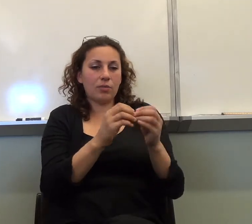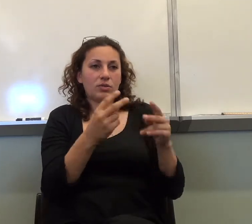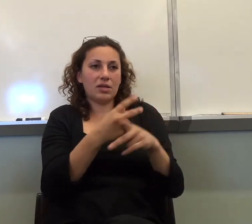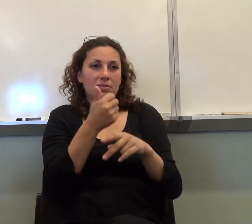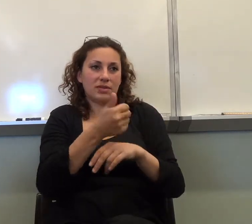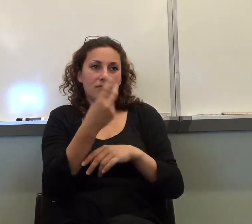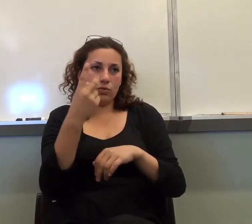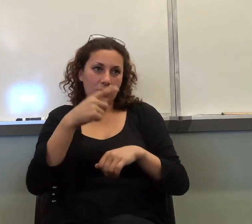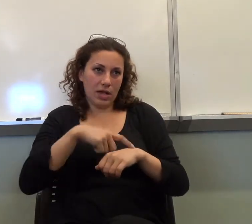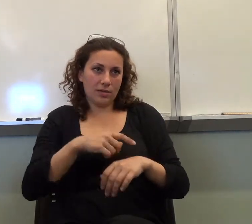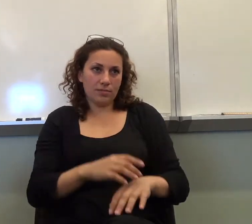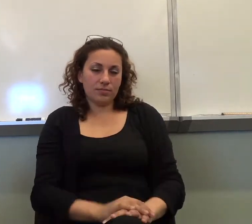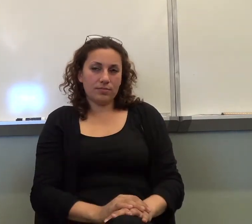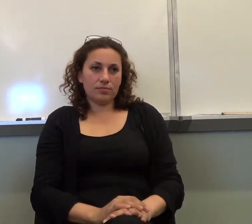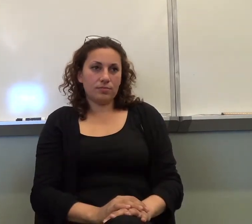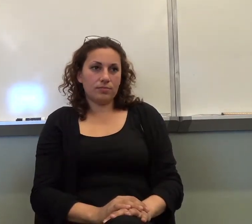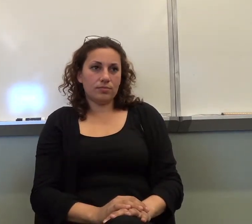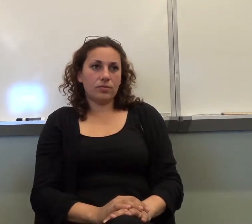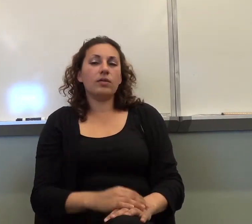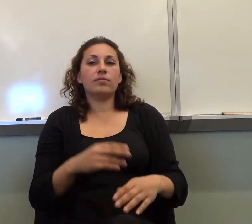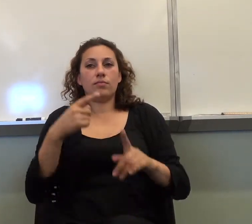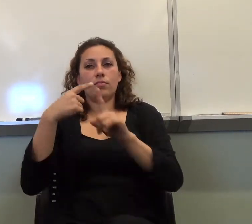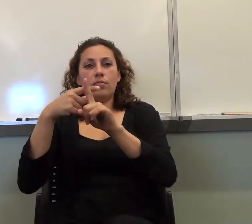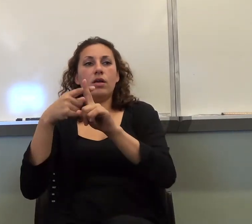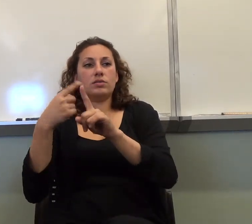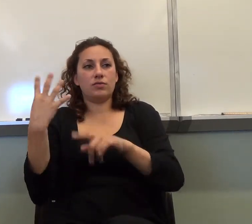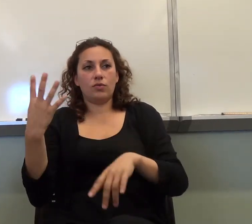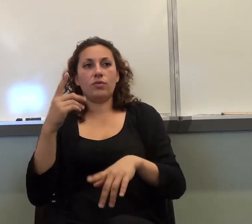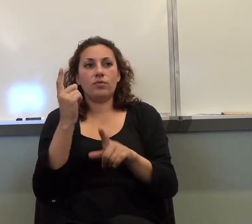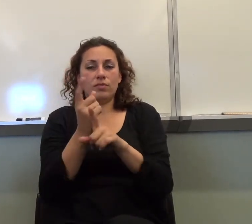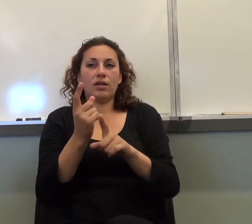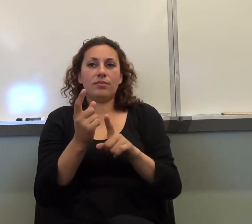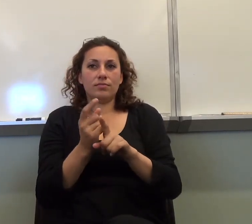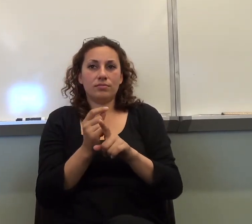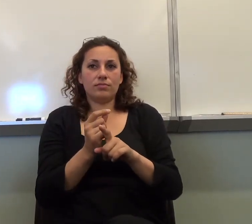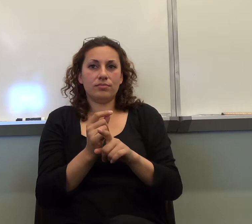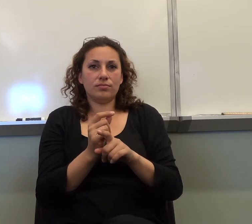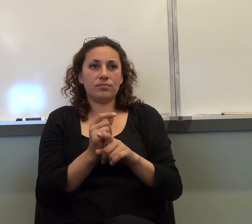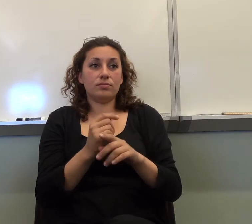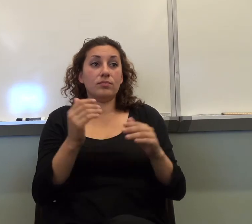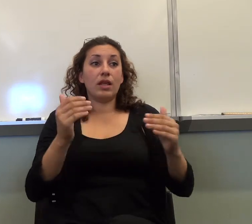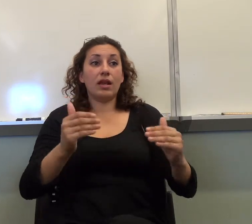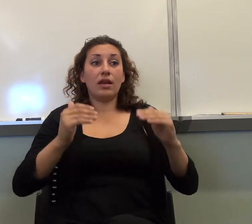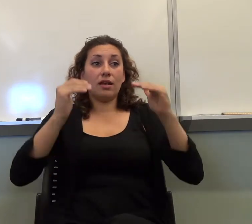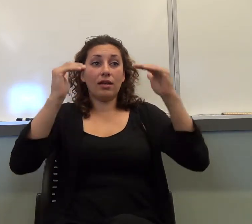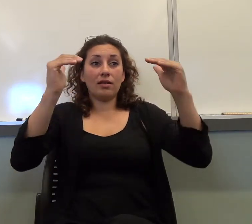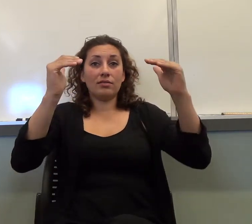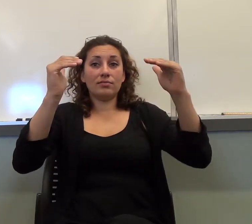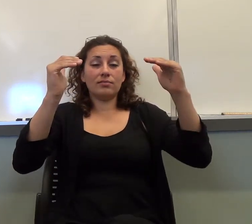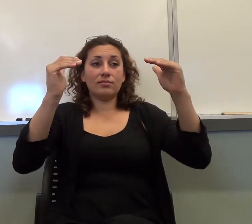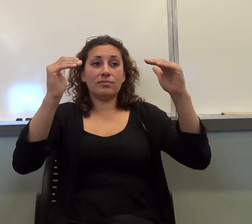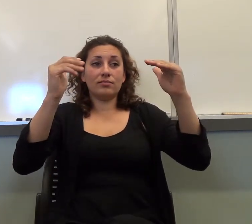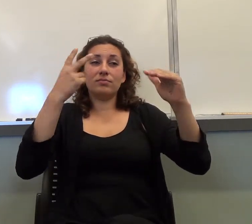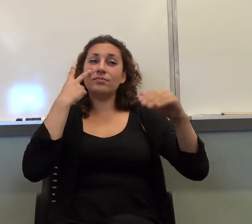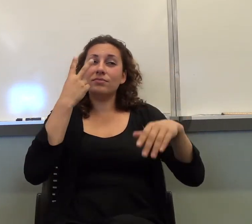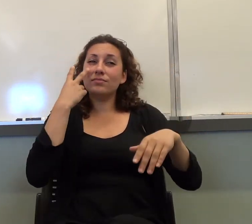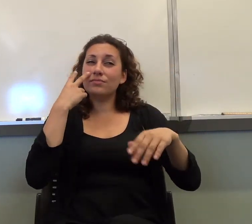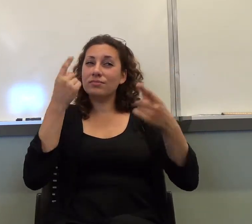already said that's got to be a positive 4. All right, let's take it to the next stage and see what happens. Now